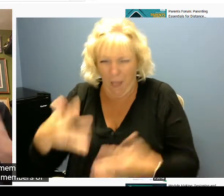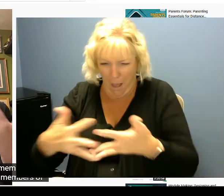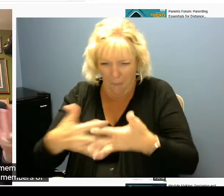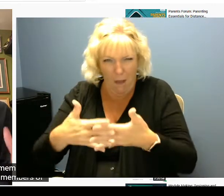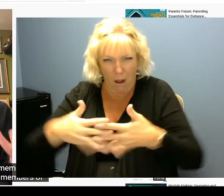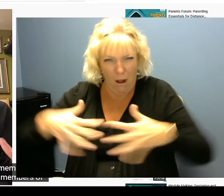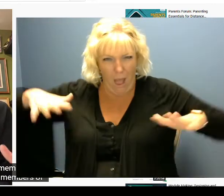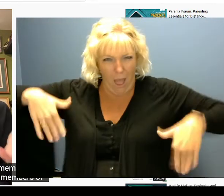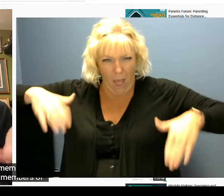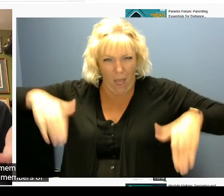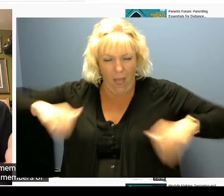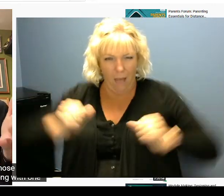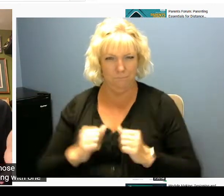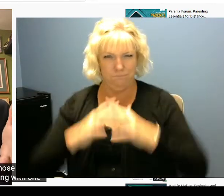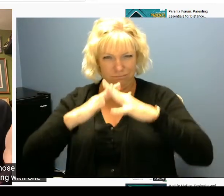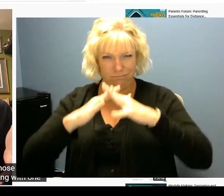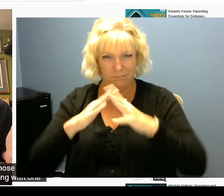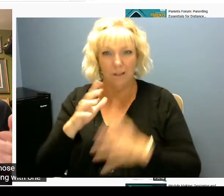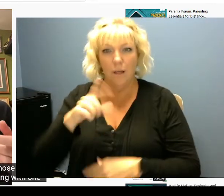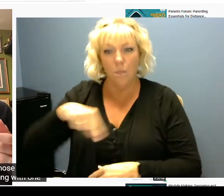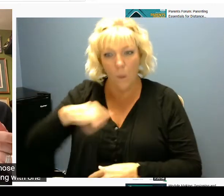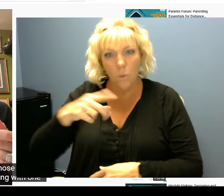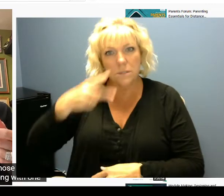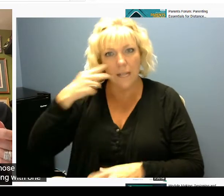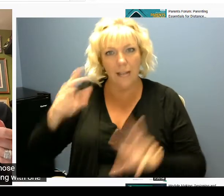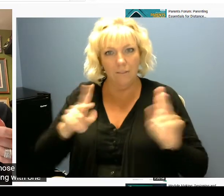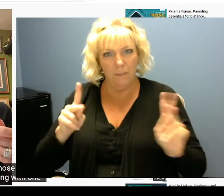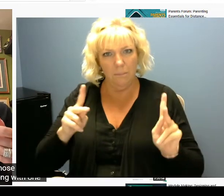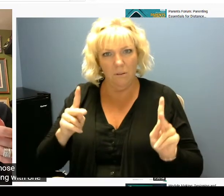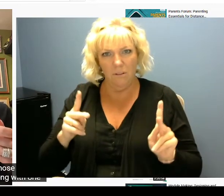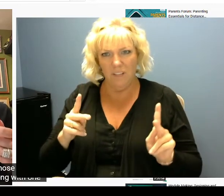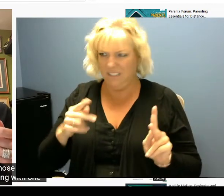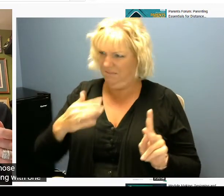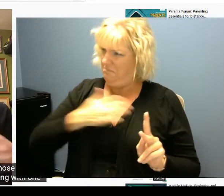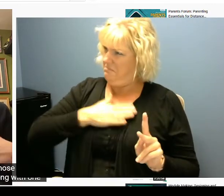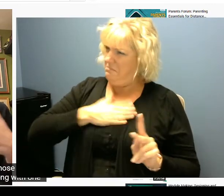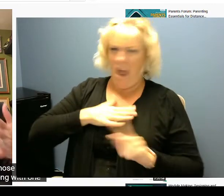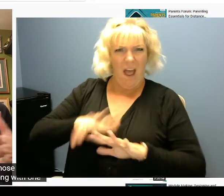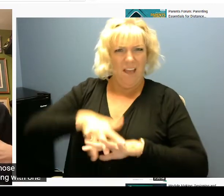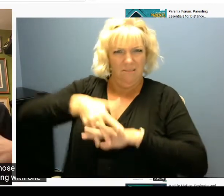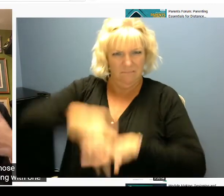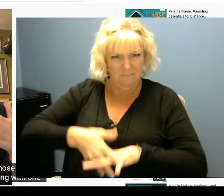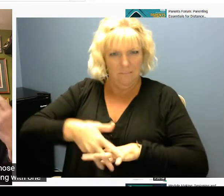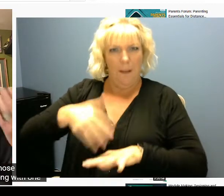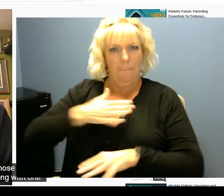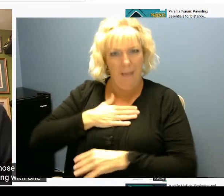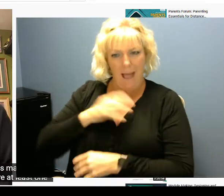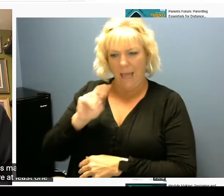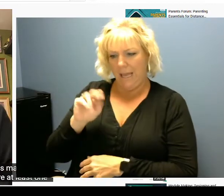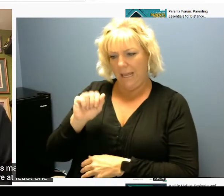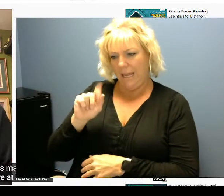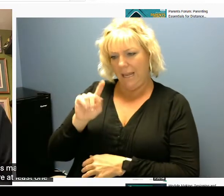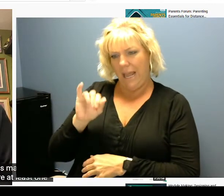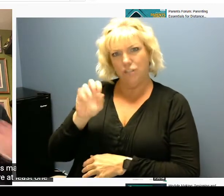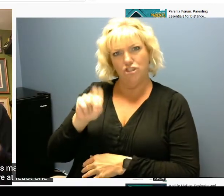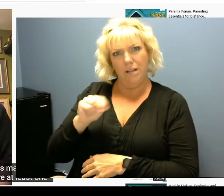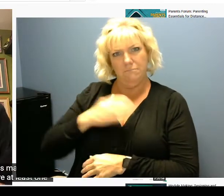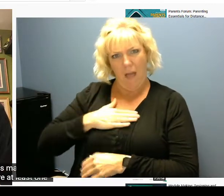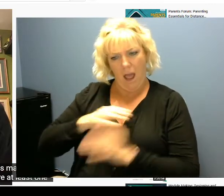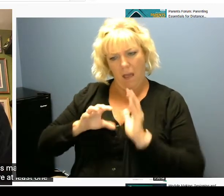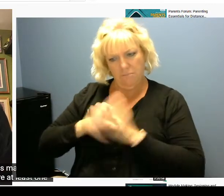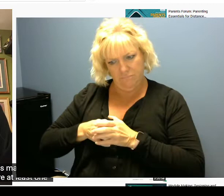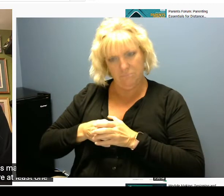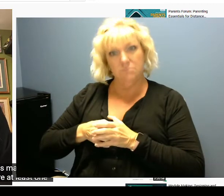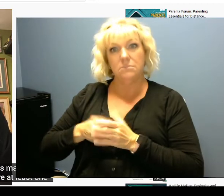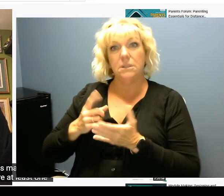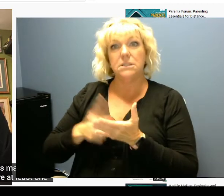see themselves, they are members of different nations. And sometimes those nations supported one another and got along with one another, and other times